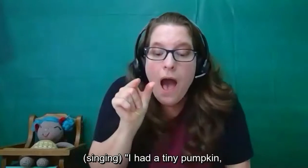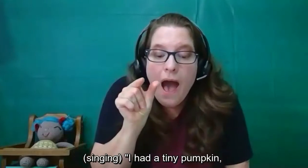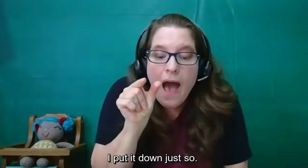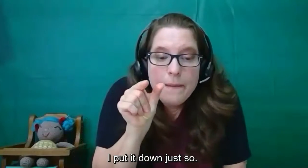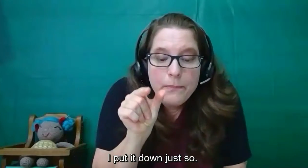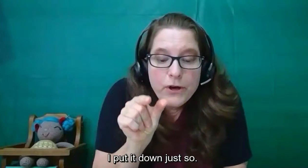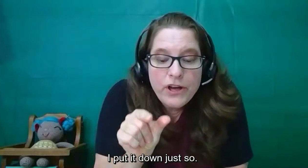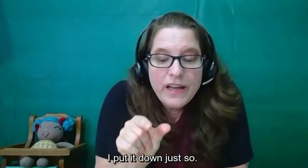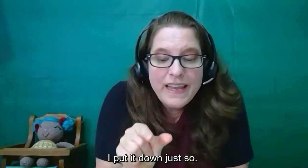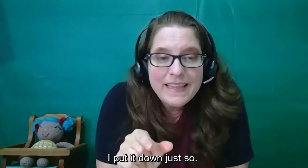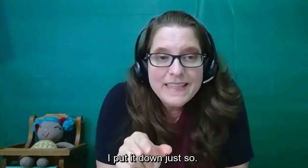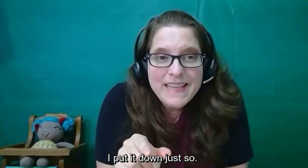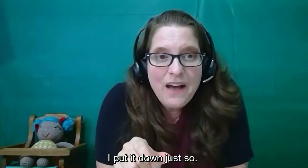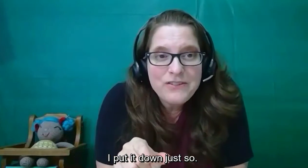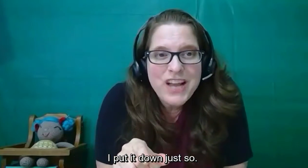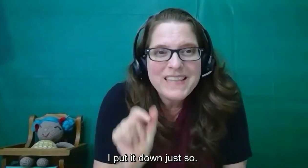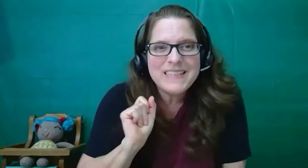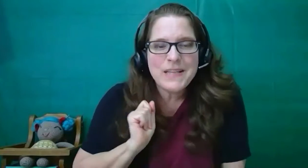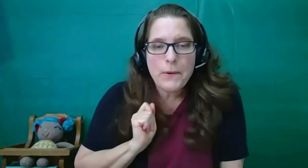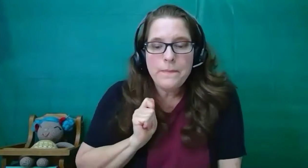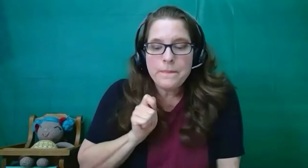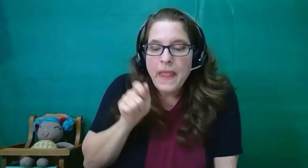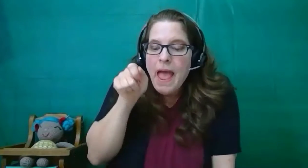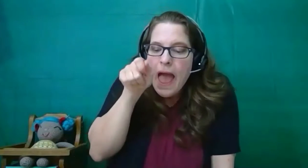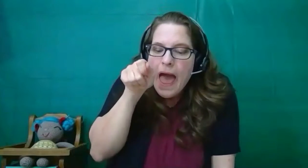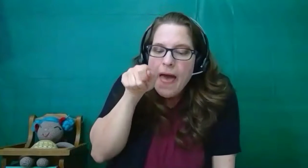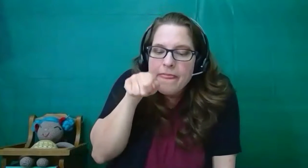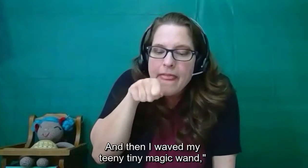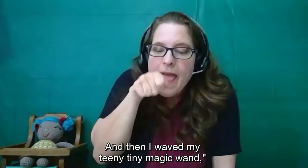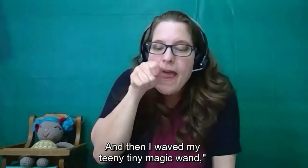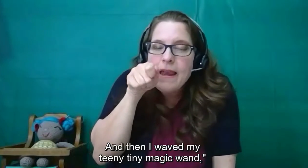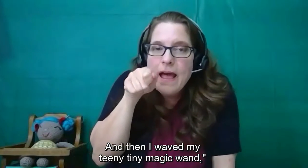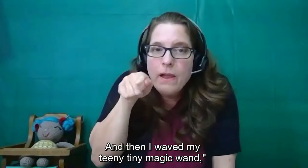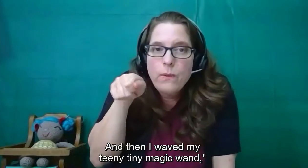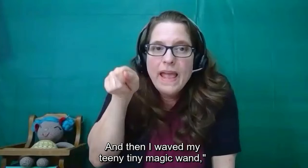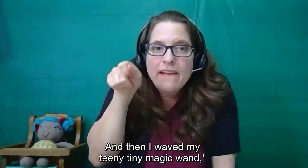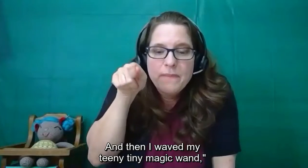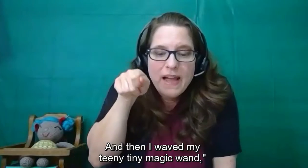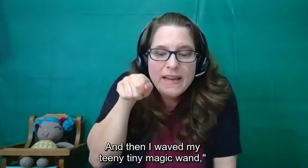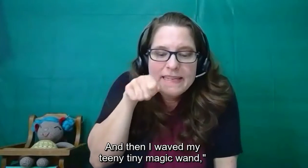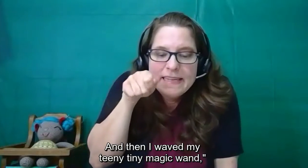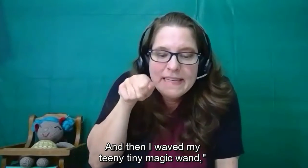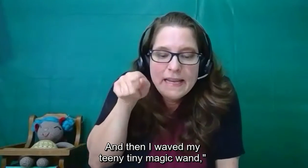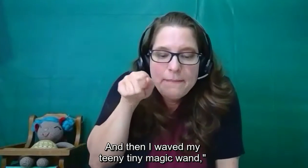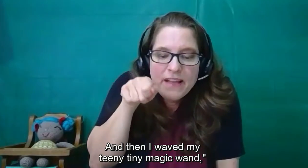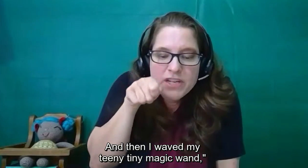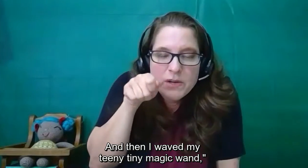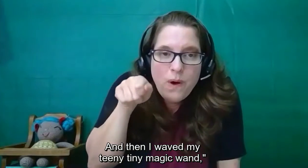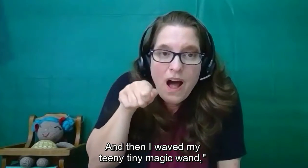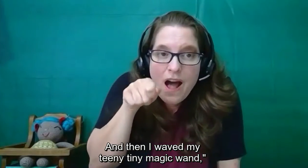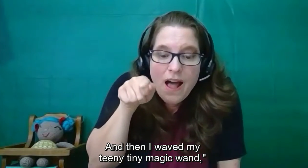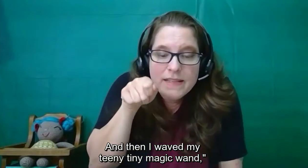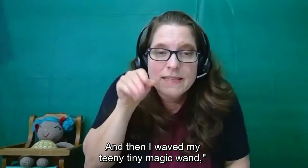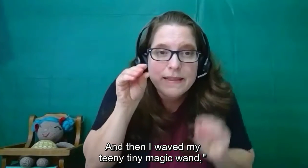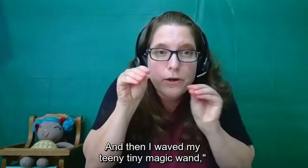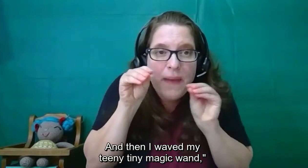I put it down just so. And then I waved my teeny tiny magic wand. Little